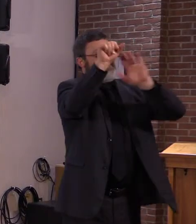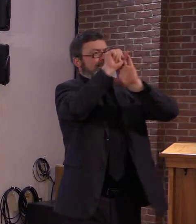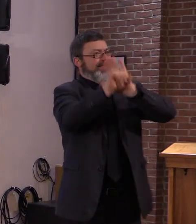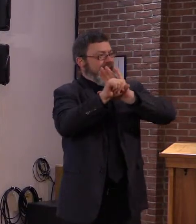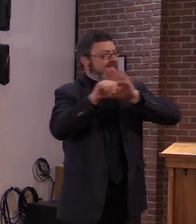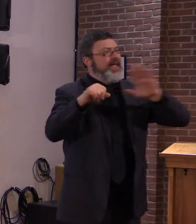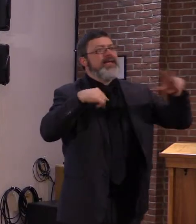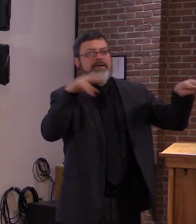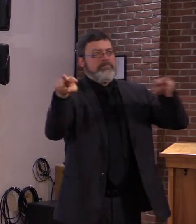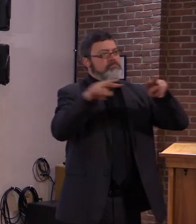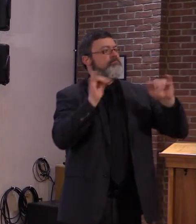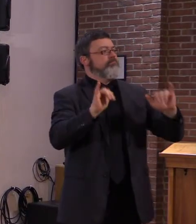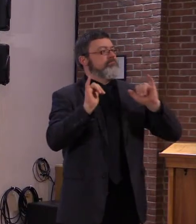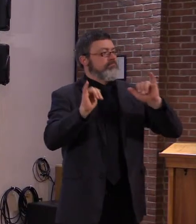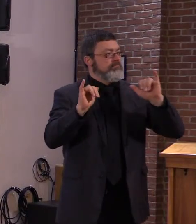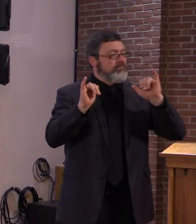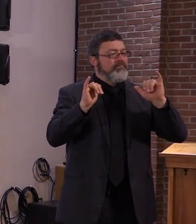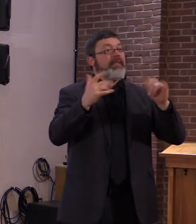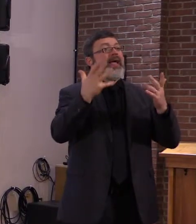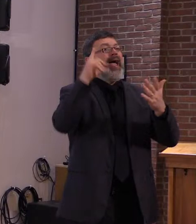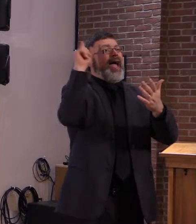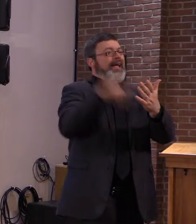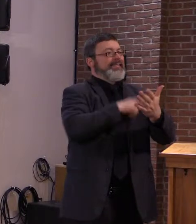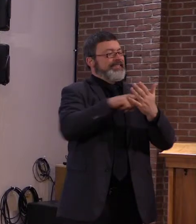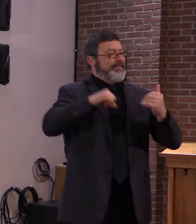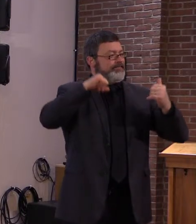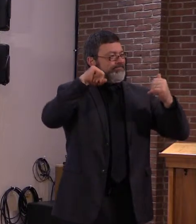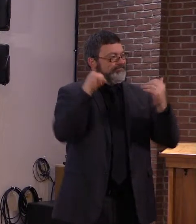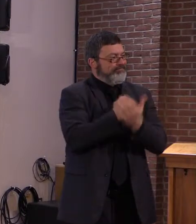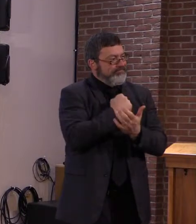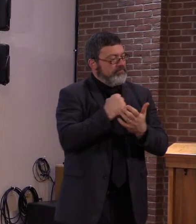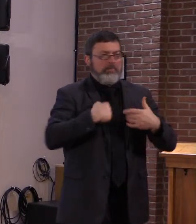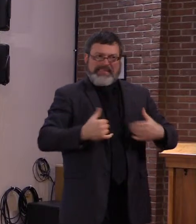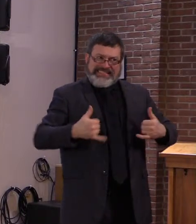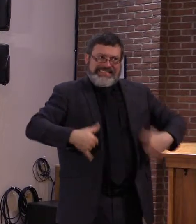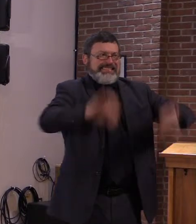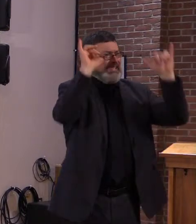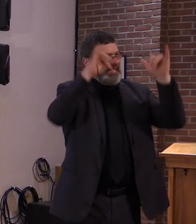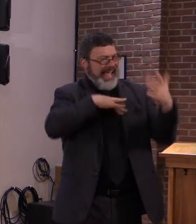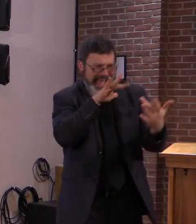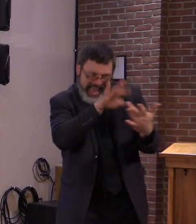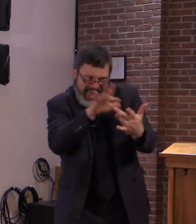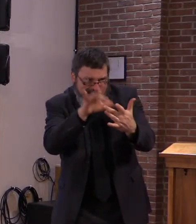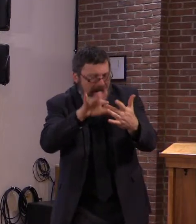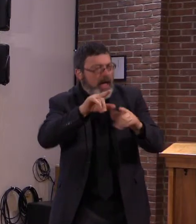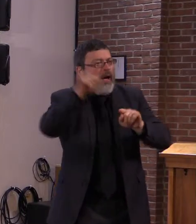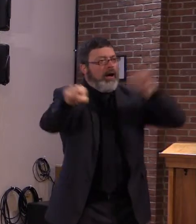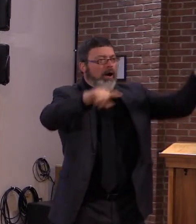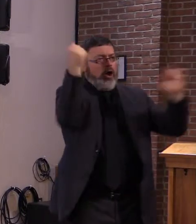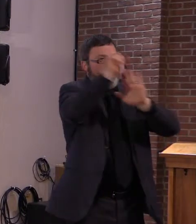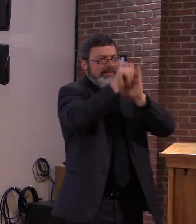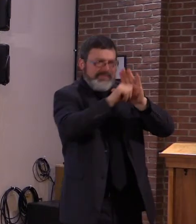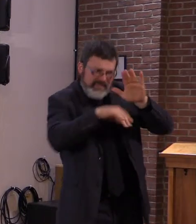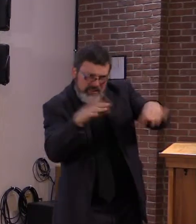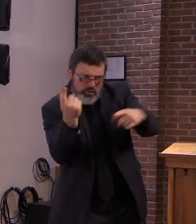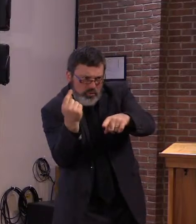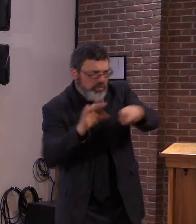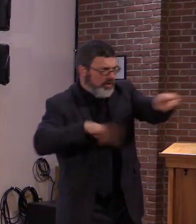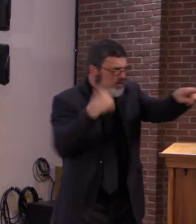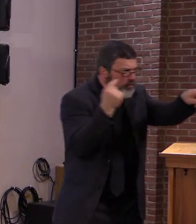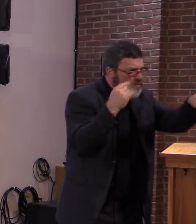season. Let's get creative to show the world that Vermonters are here for each other, that we care about one